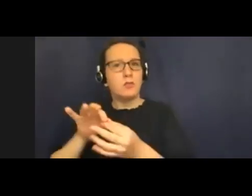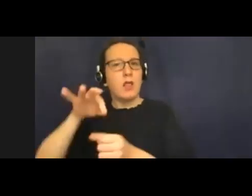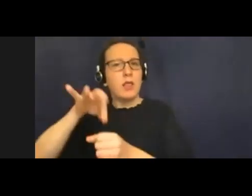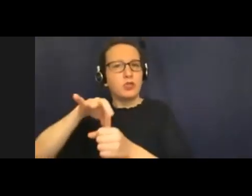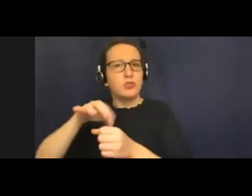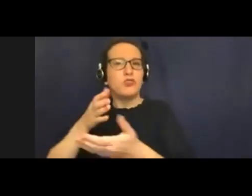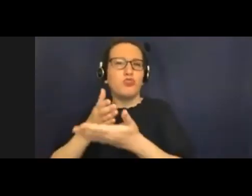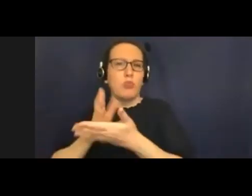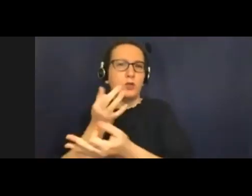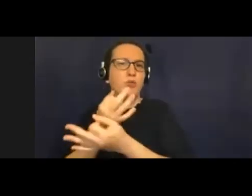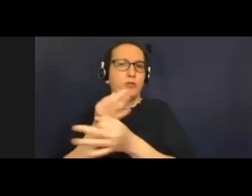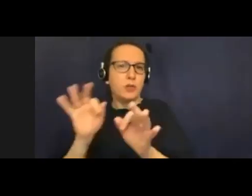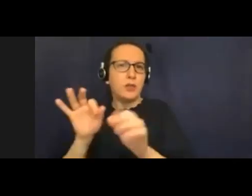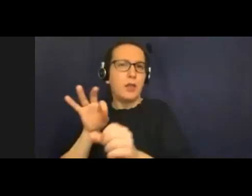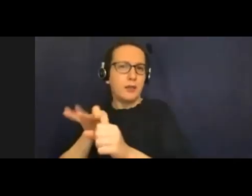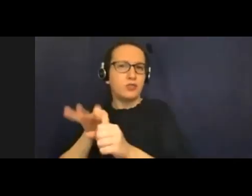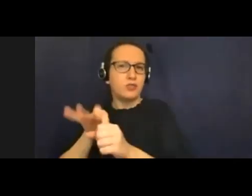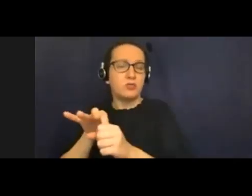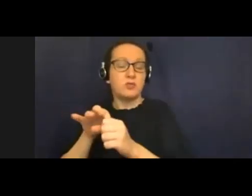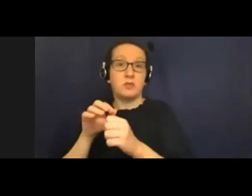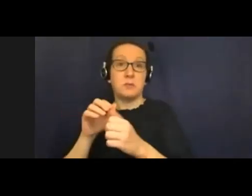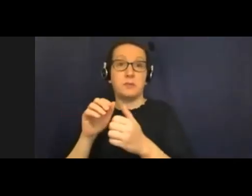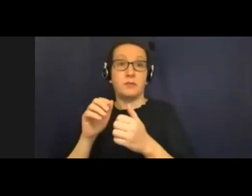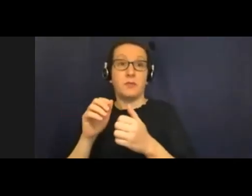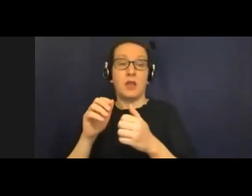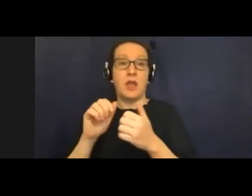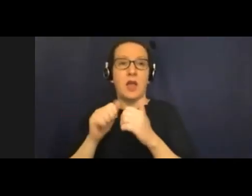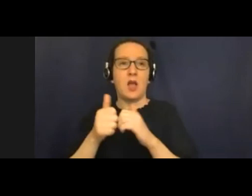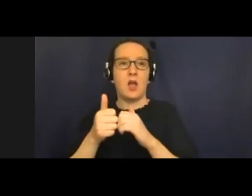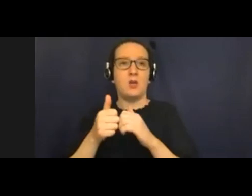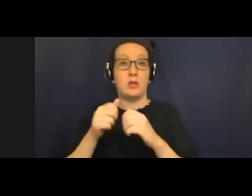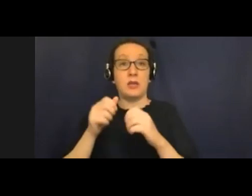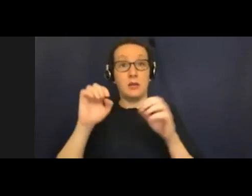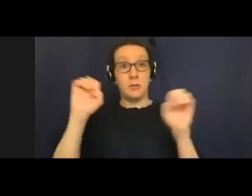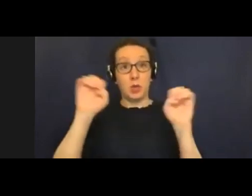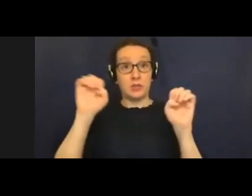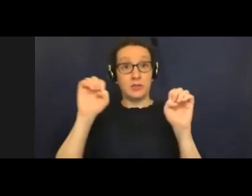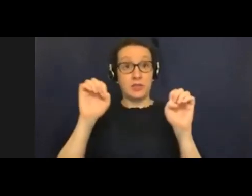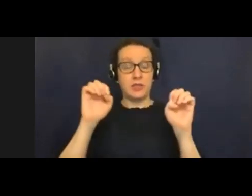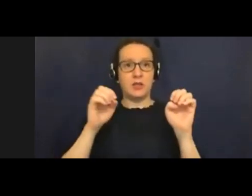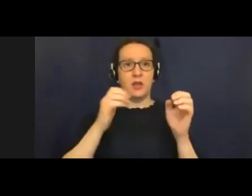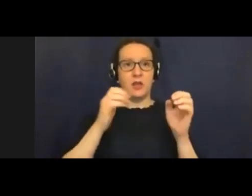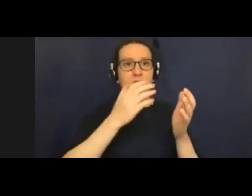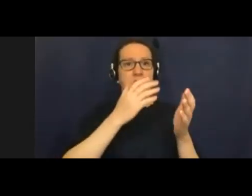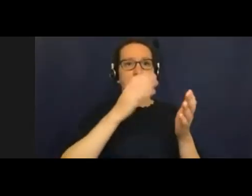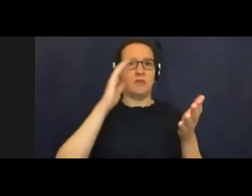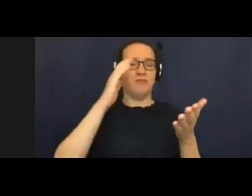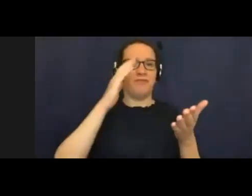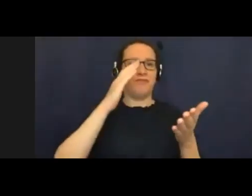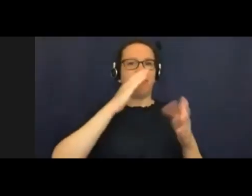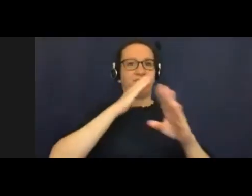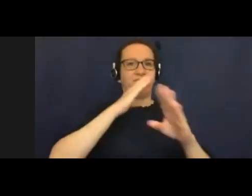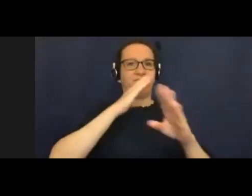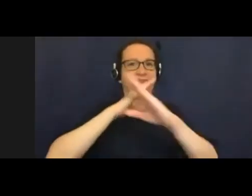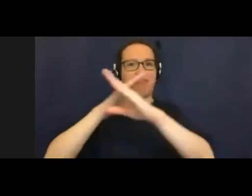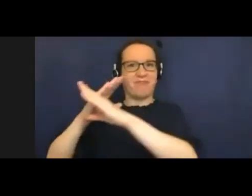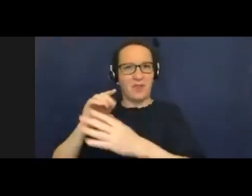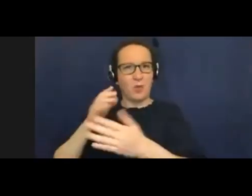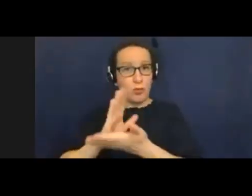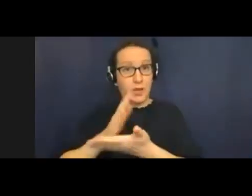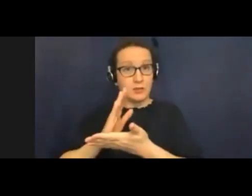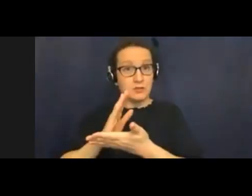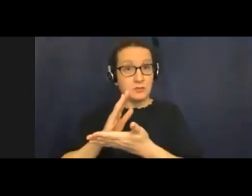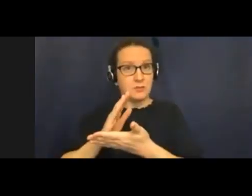free elections. So this is my first point, probably taking into account the importance of the